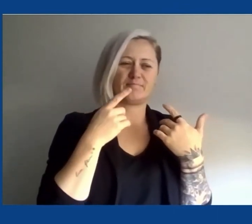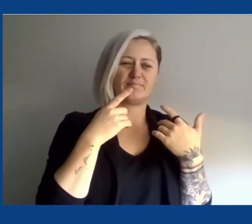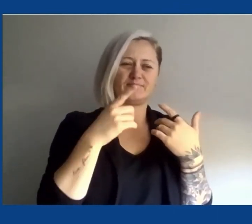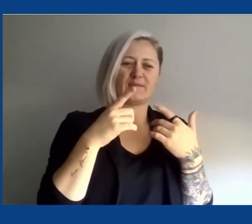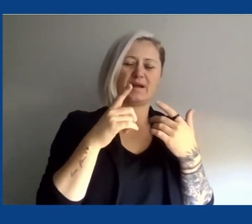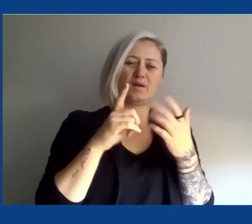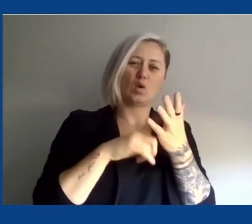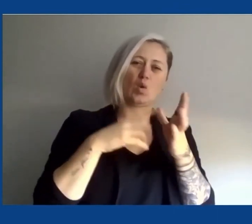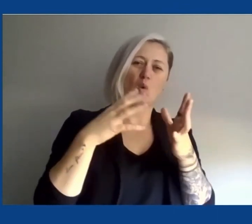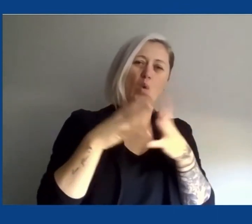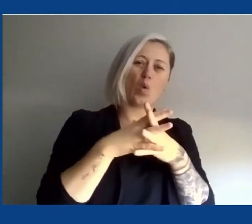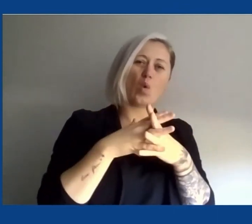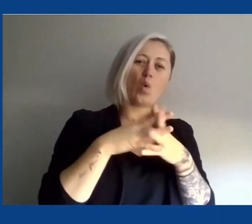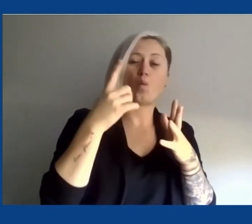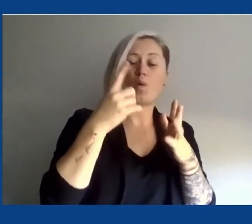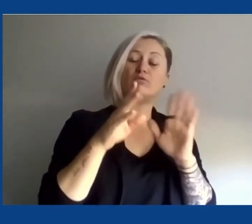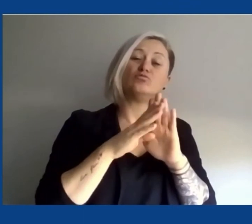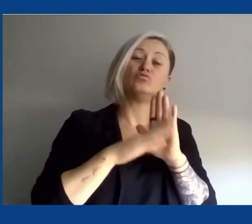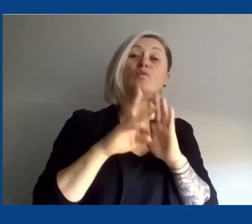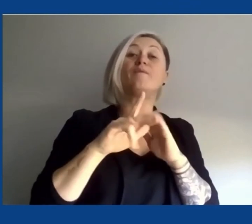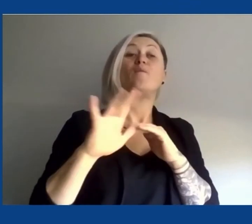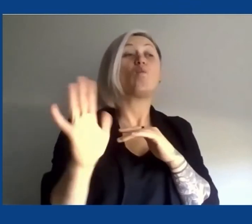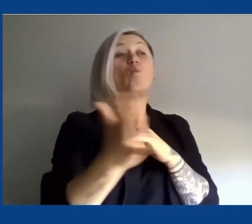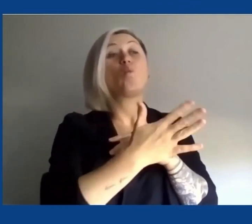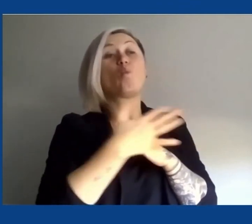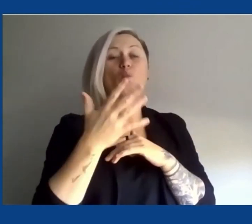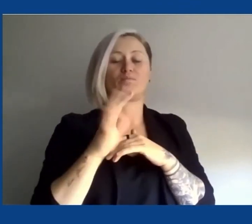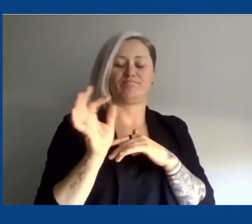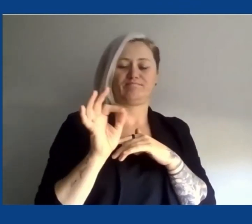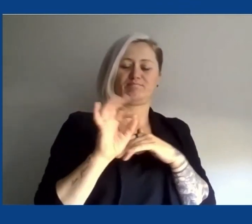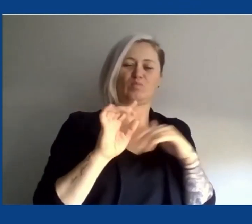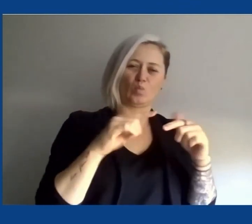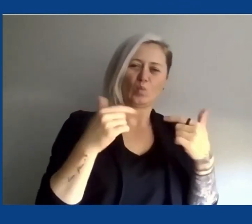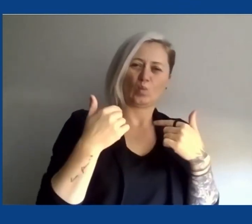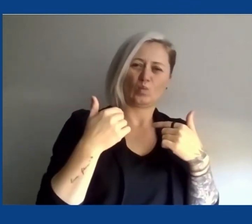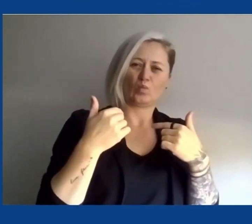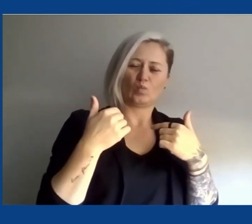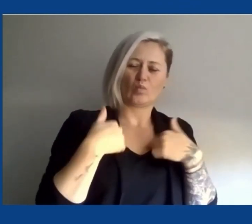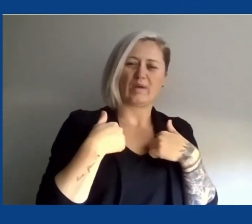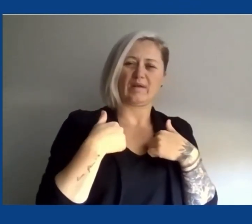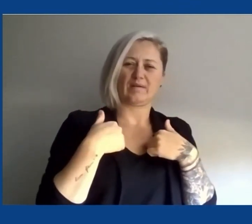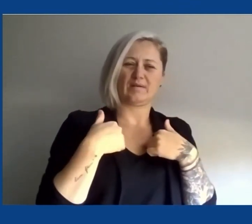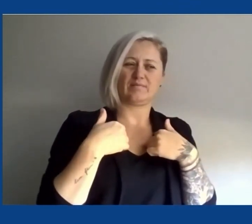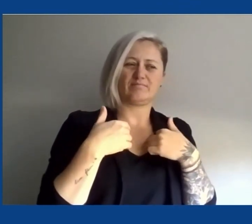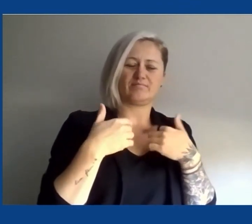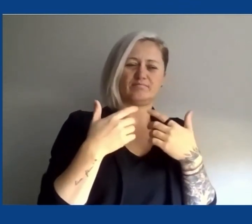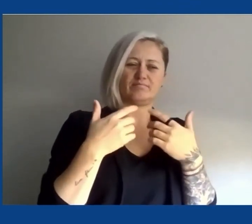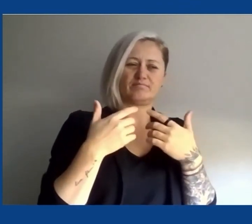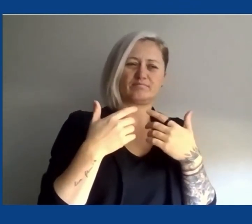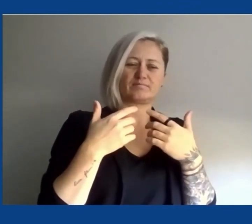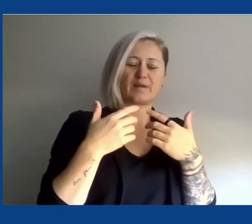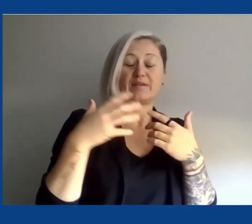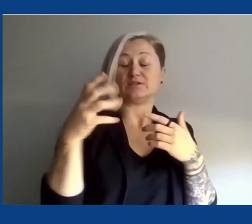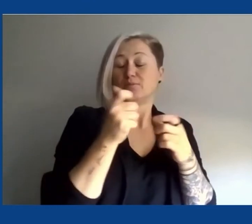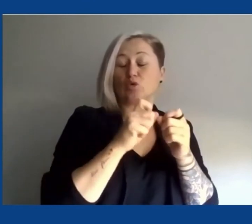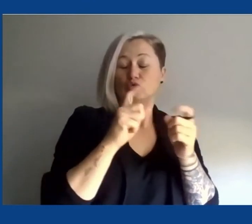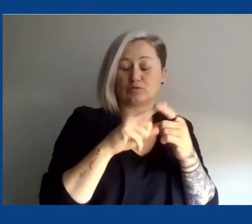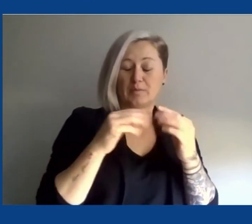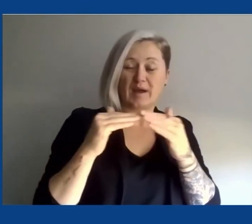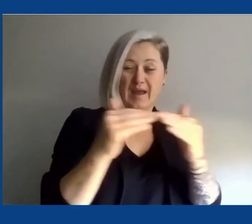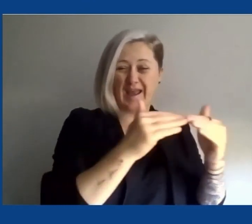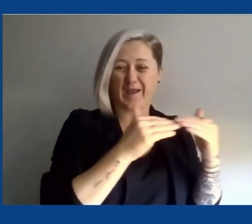for all when they bear the brunt of criminal justice laws that are, apparently universal on the face of it,